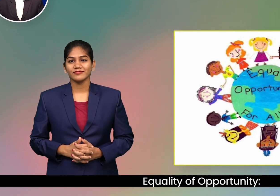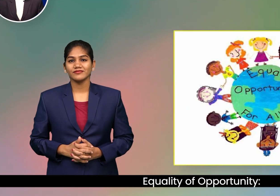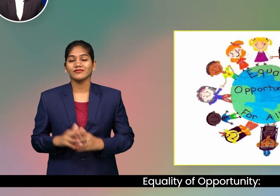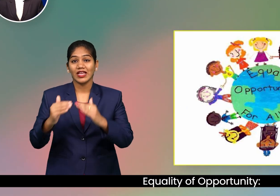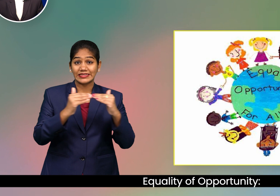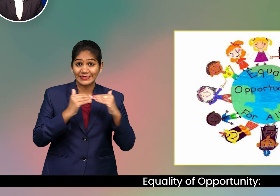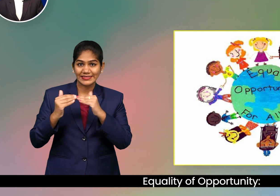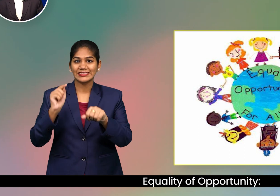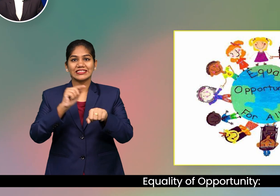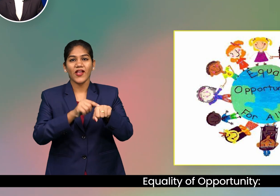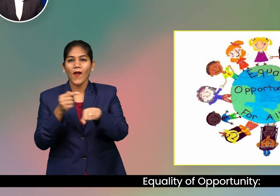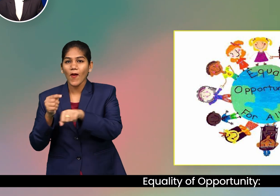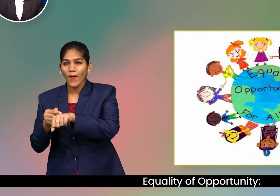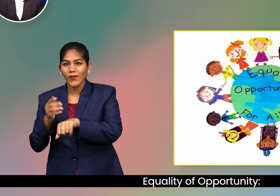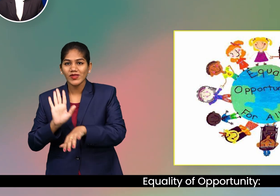Equality of opportunity.